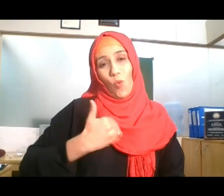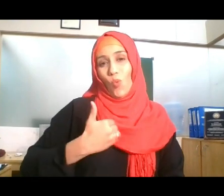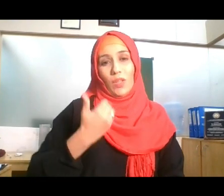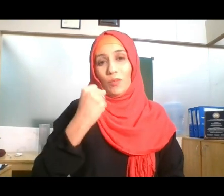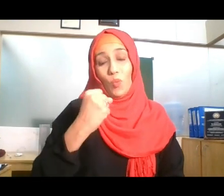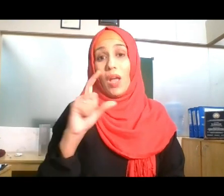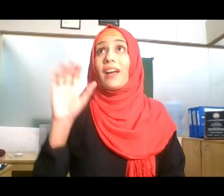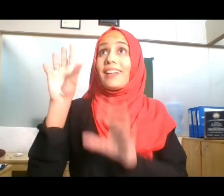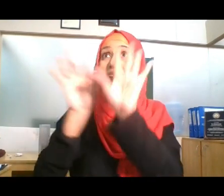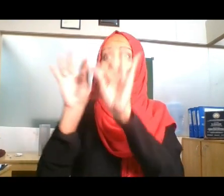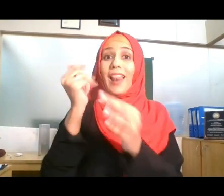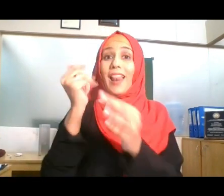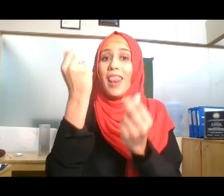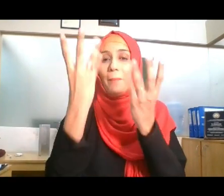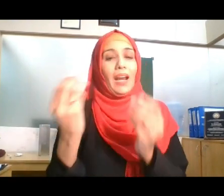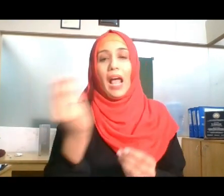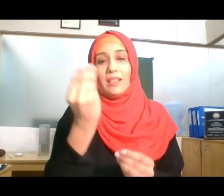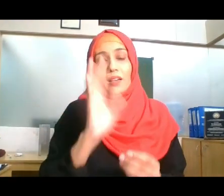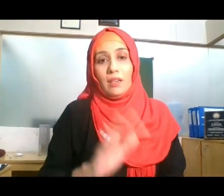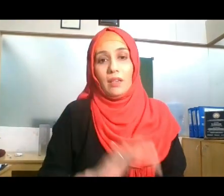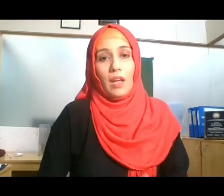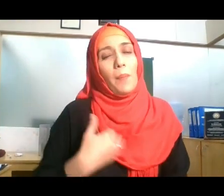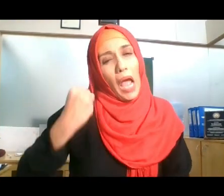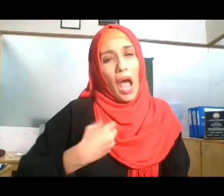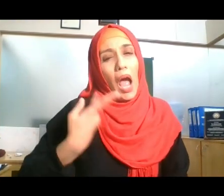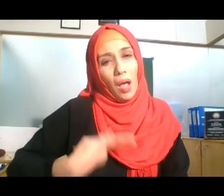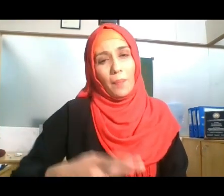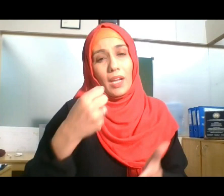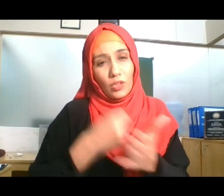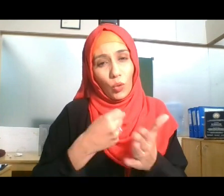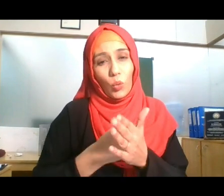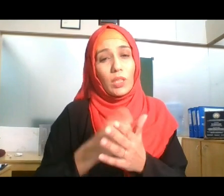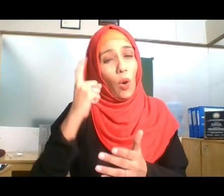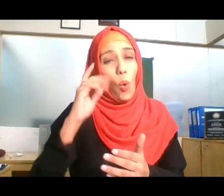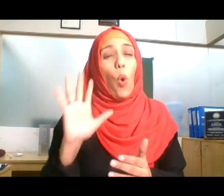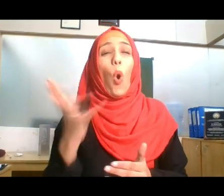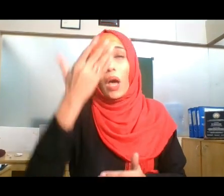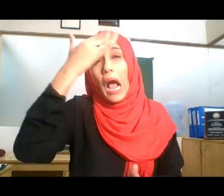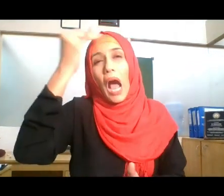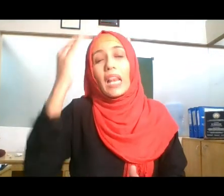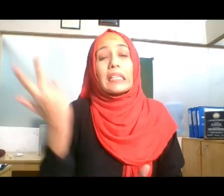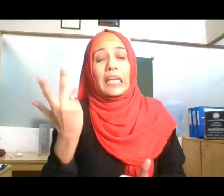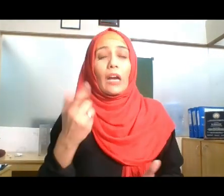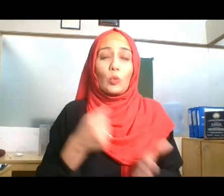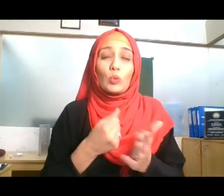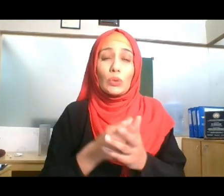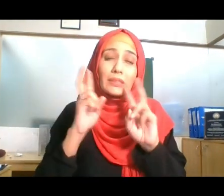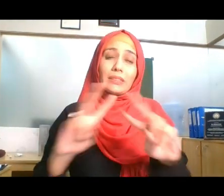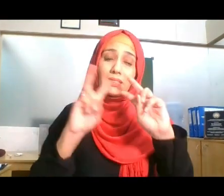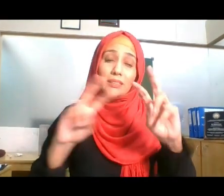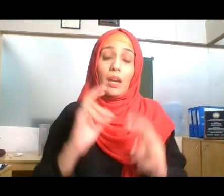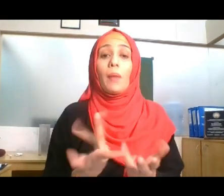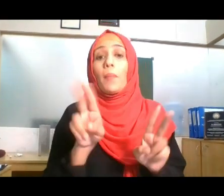census. So we're looking, always looking for out-of-the-box solutions, not just for data collection, but also for